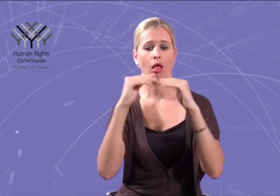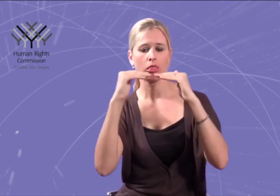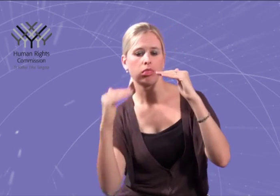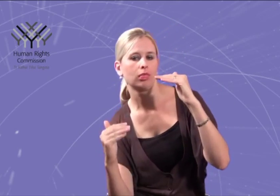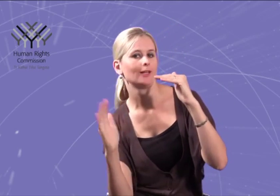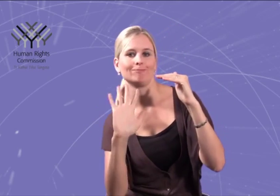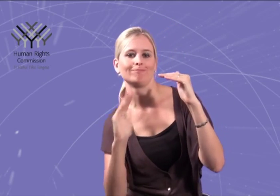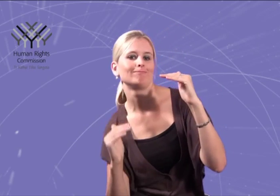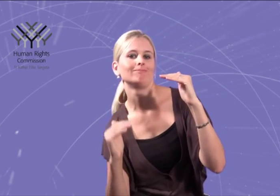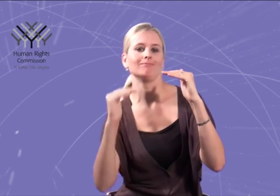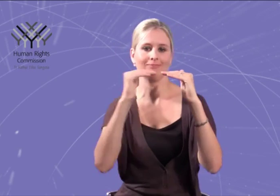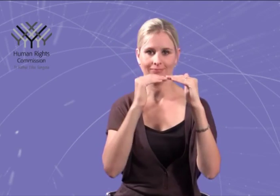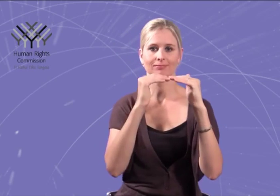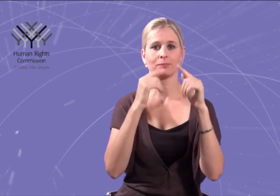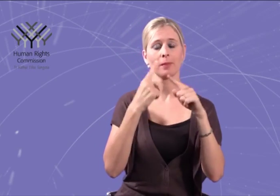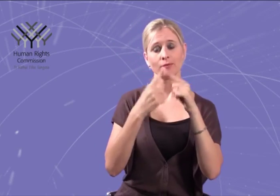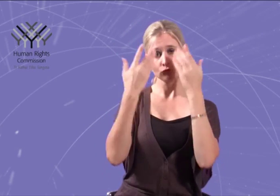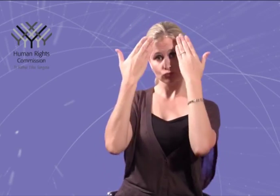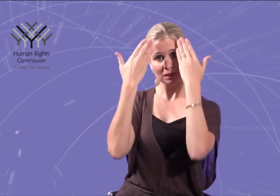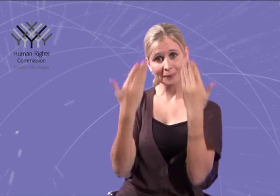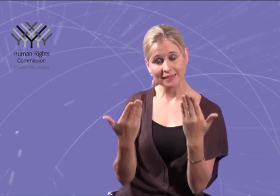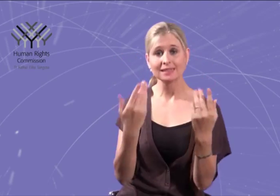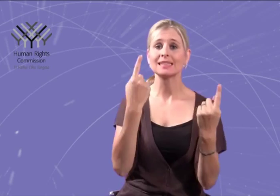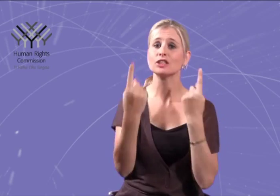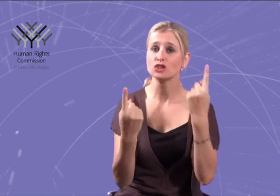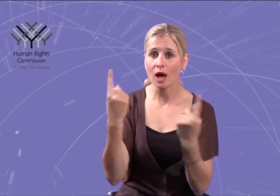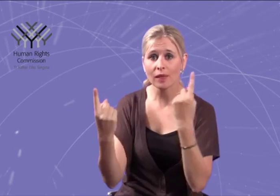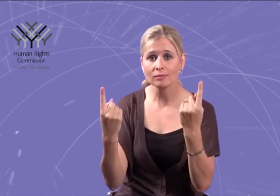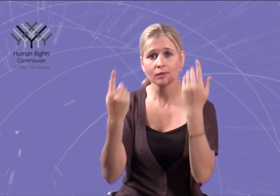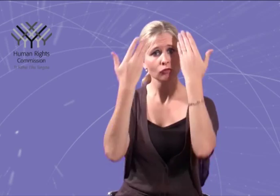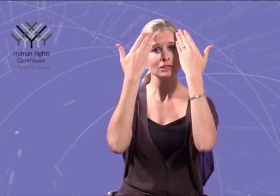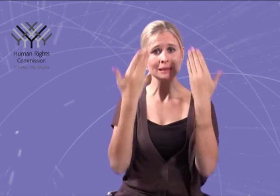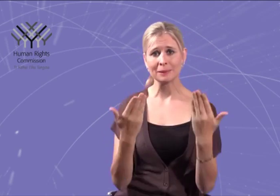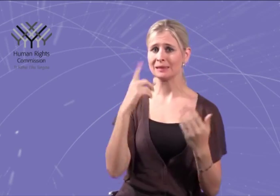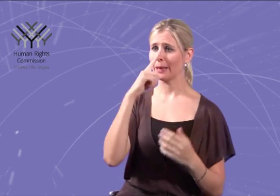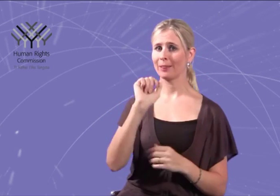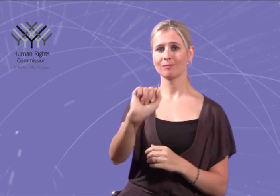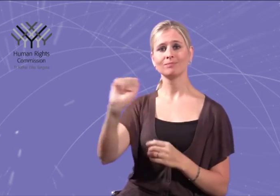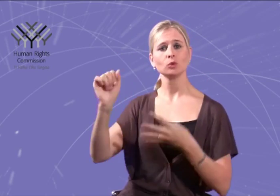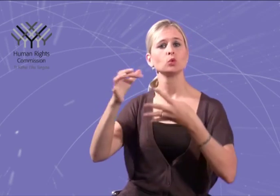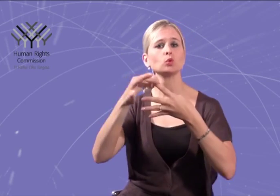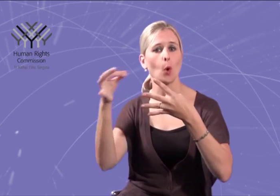To be treated fairly and equally, with respect and dignity,